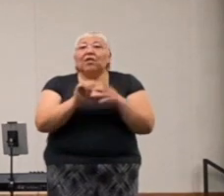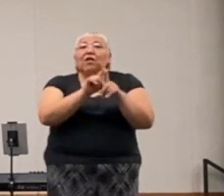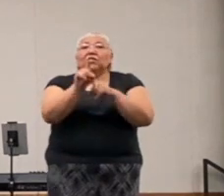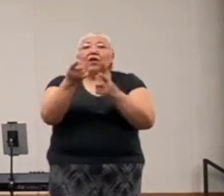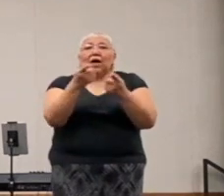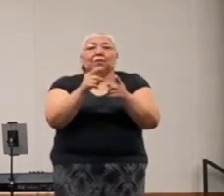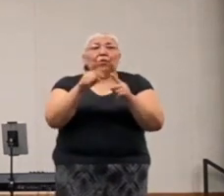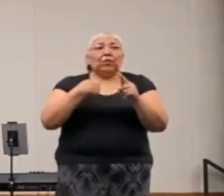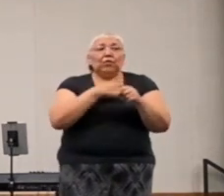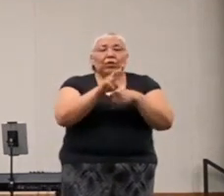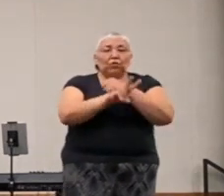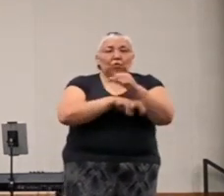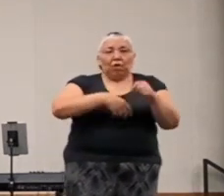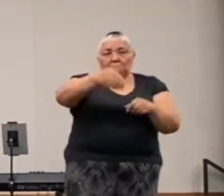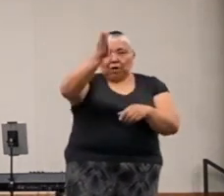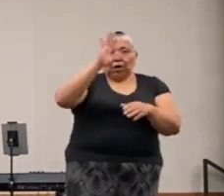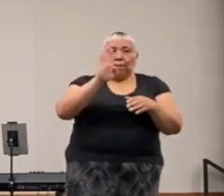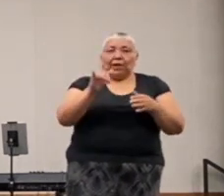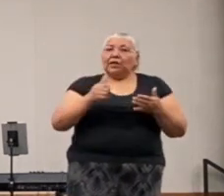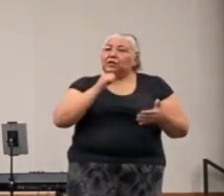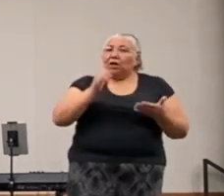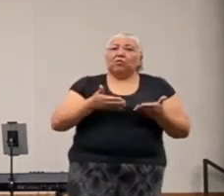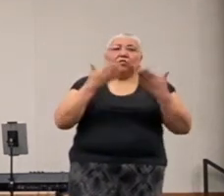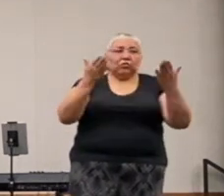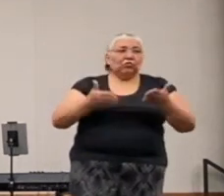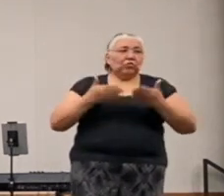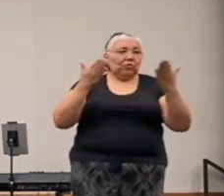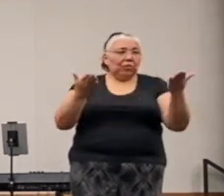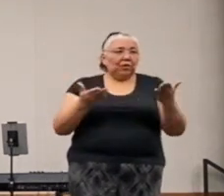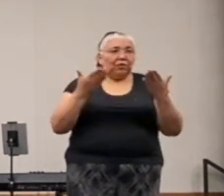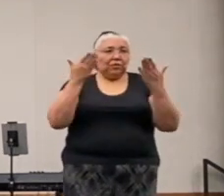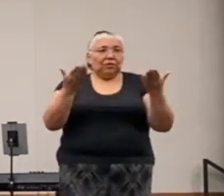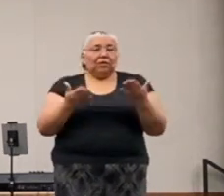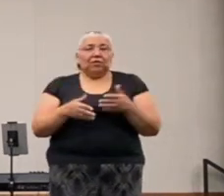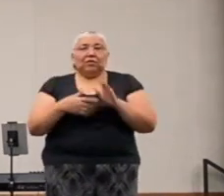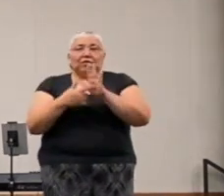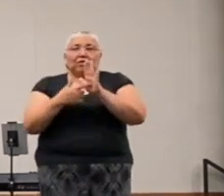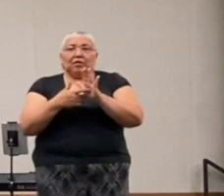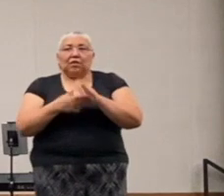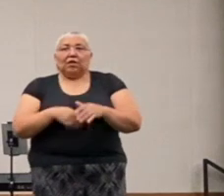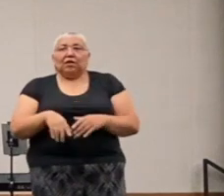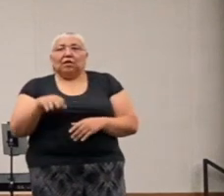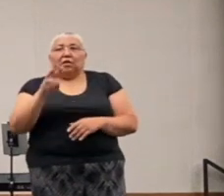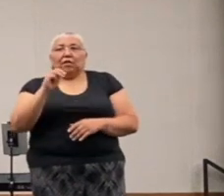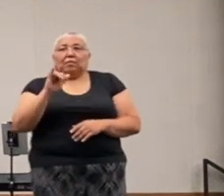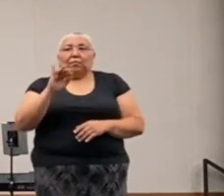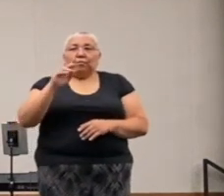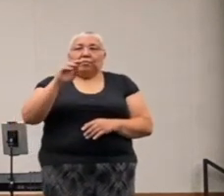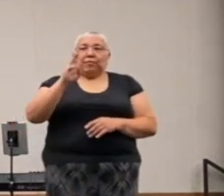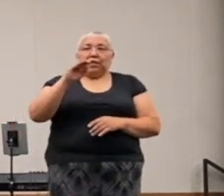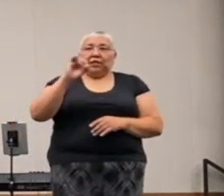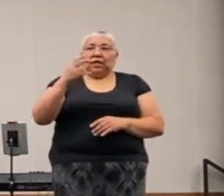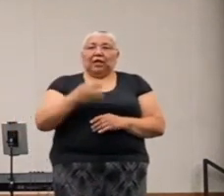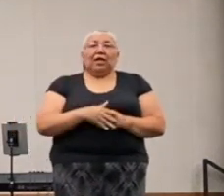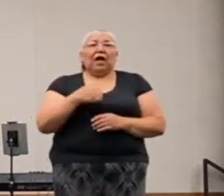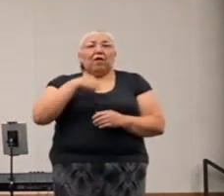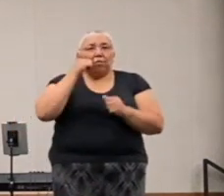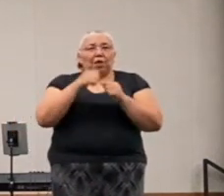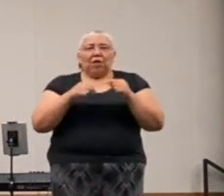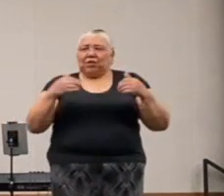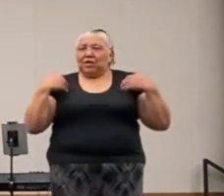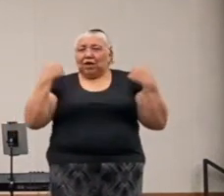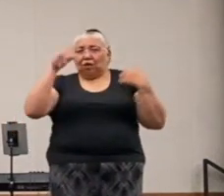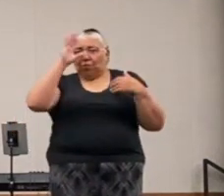happens when we rob God by not contributing tithes. Check out Malachi 3:8-10. I remember when I was a young